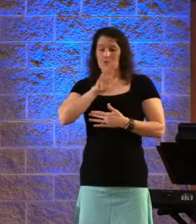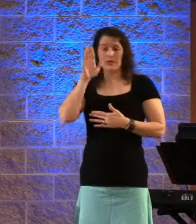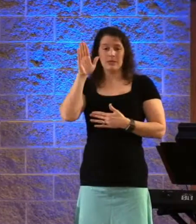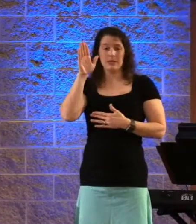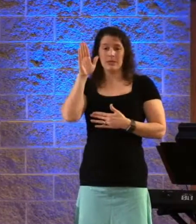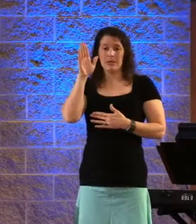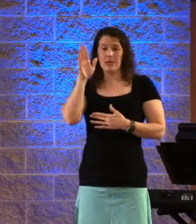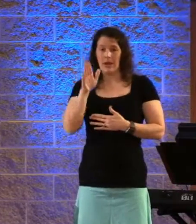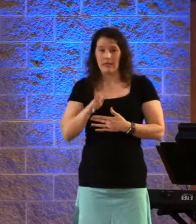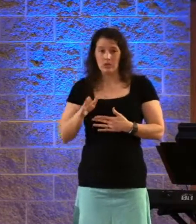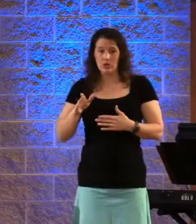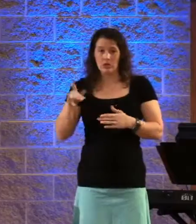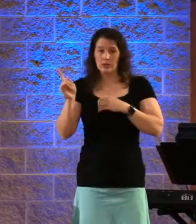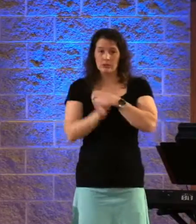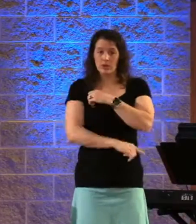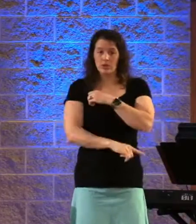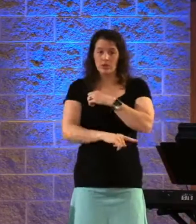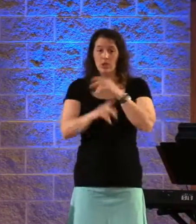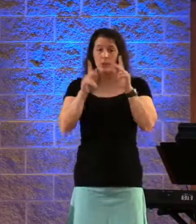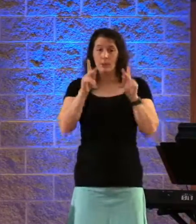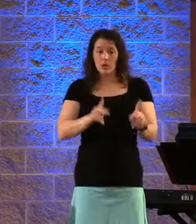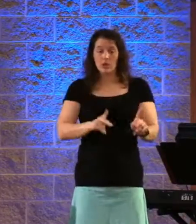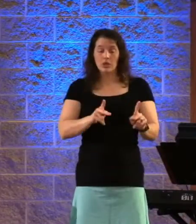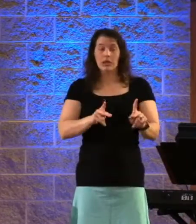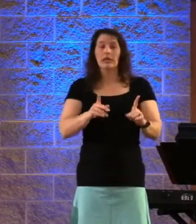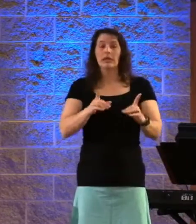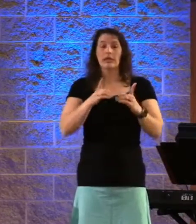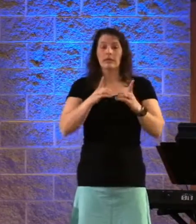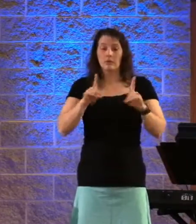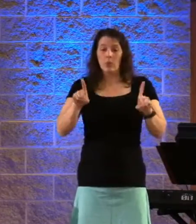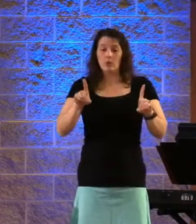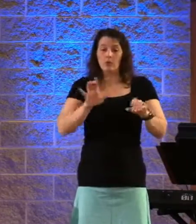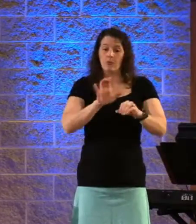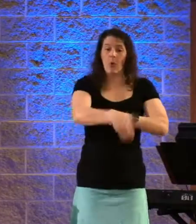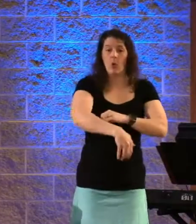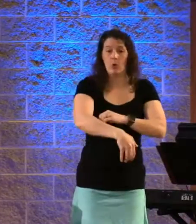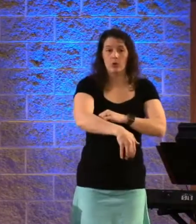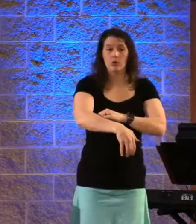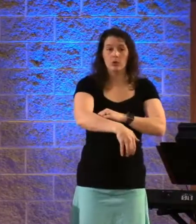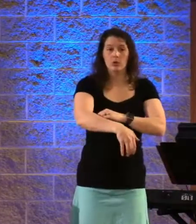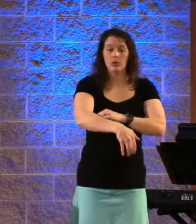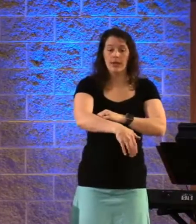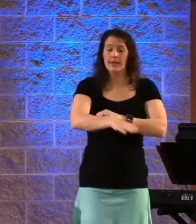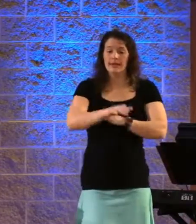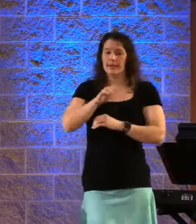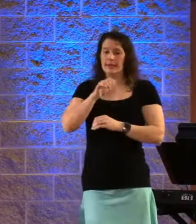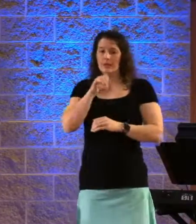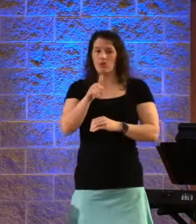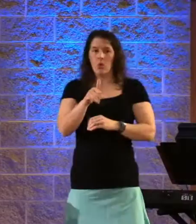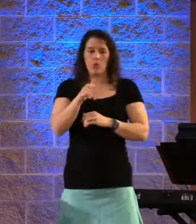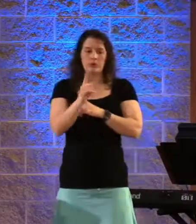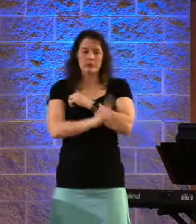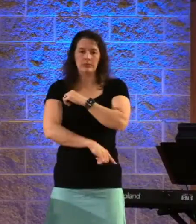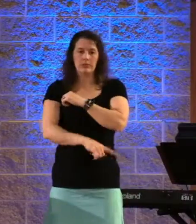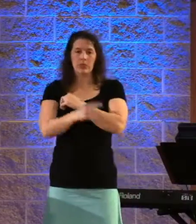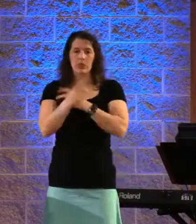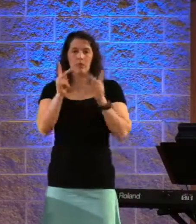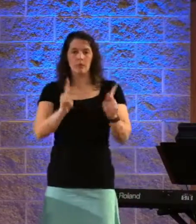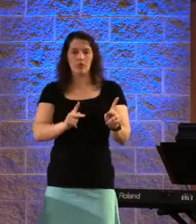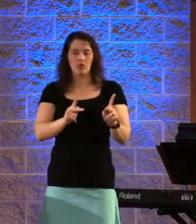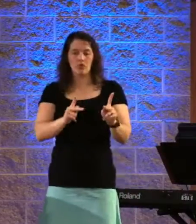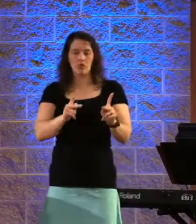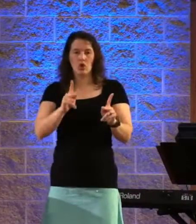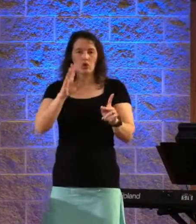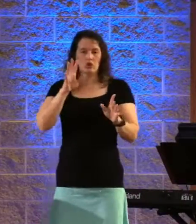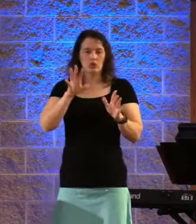is being divorced, who doesn't want to be divorced. We're never to discipline the one who is